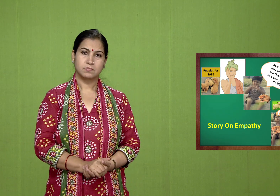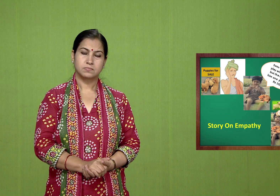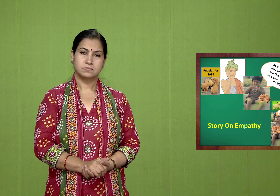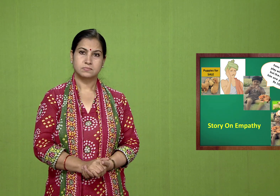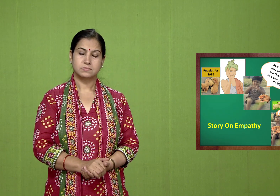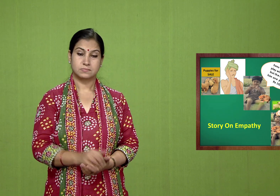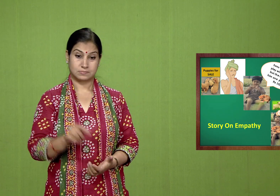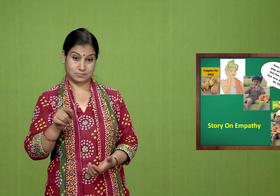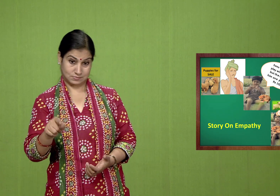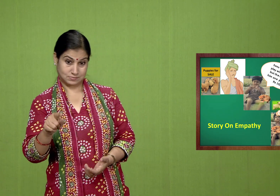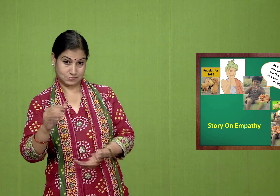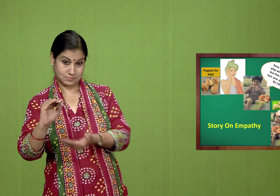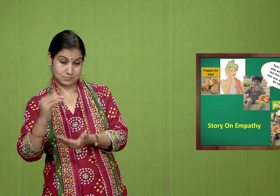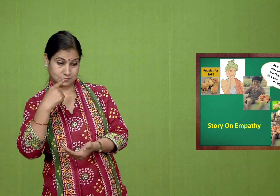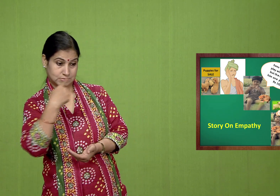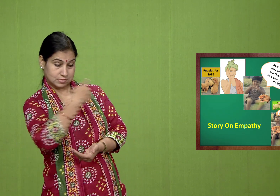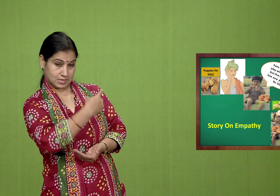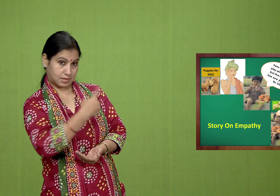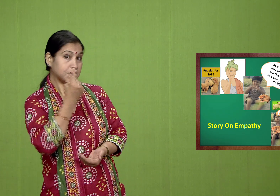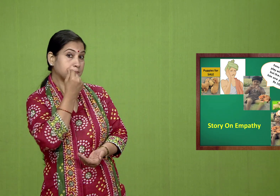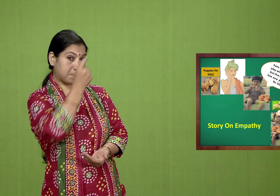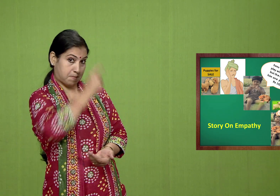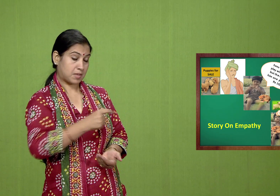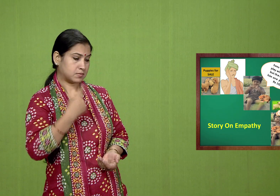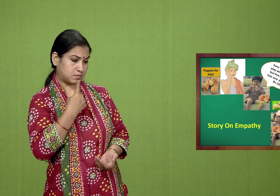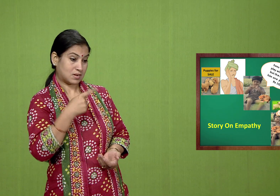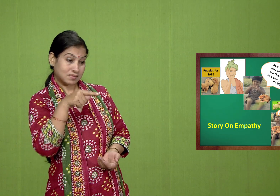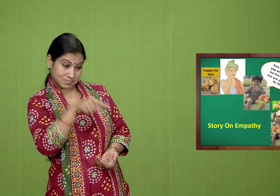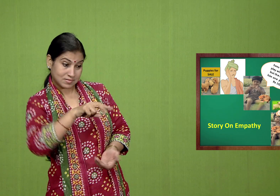"I want that one," the little boy said.